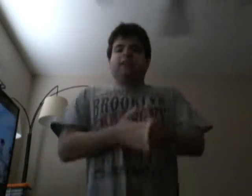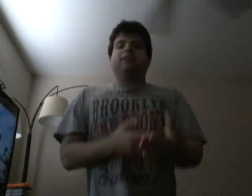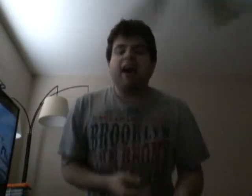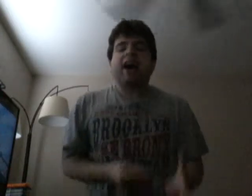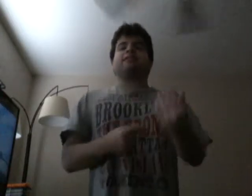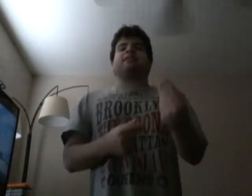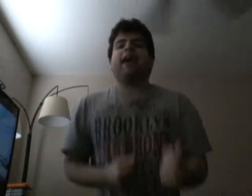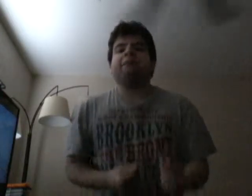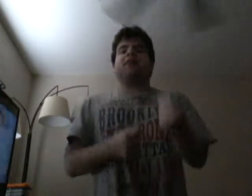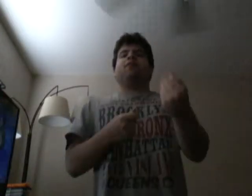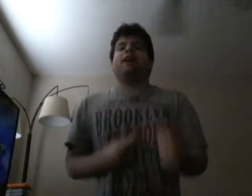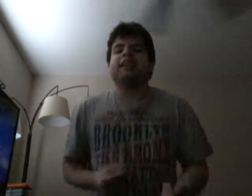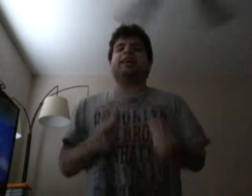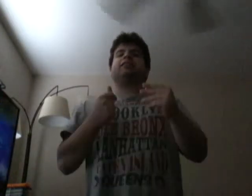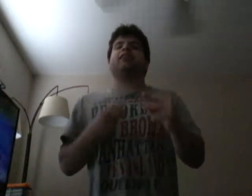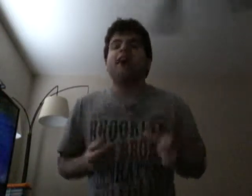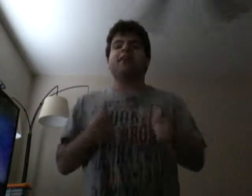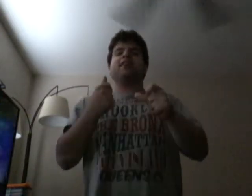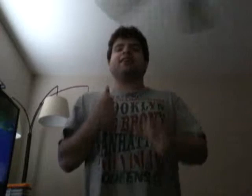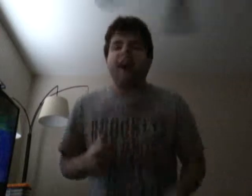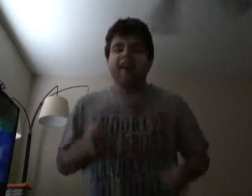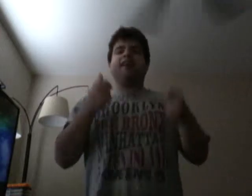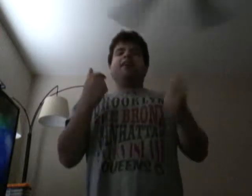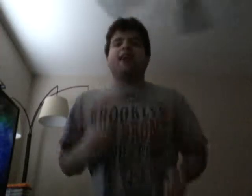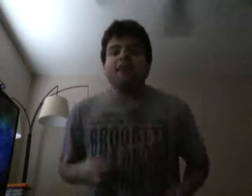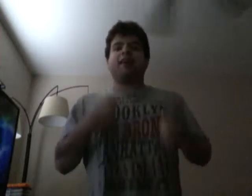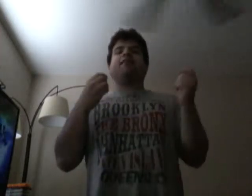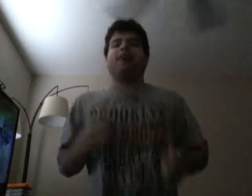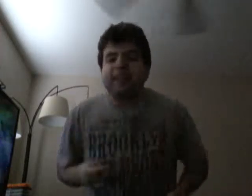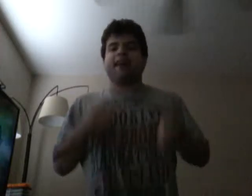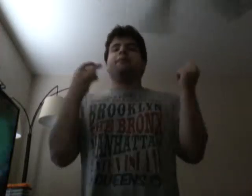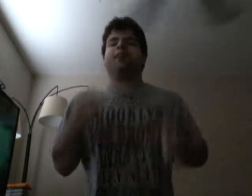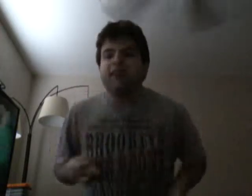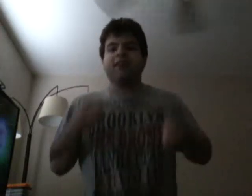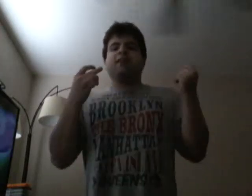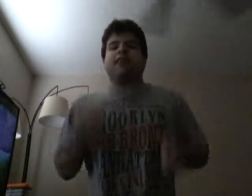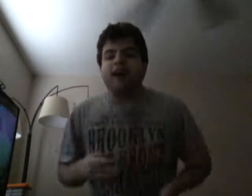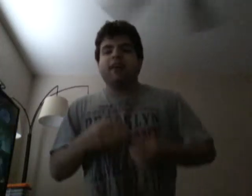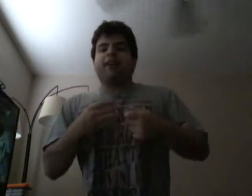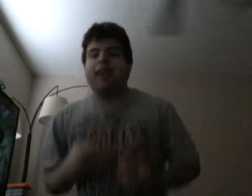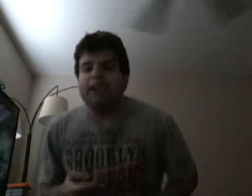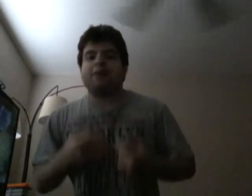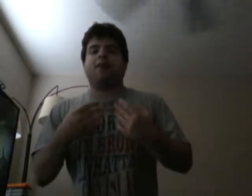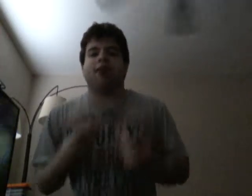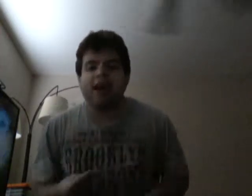Bye. Just give me with the truth. Yo, get on my run, come to. So, give me one